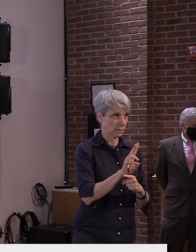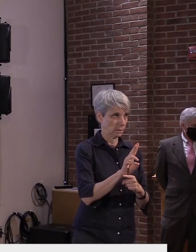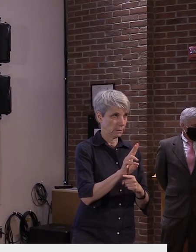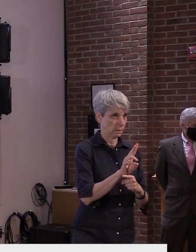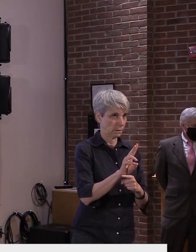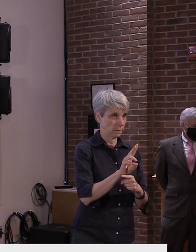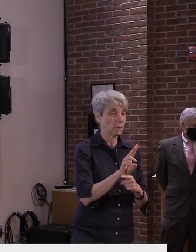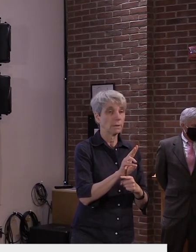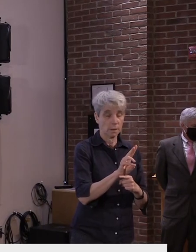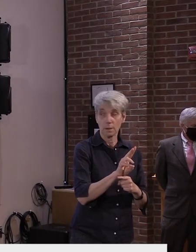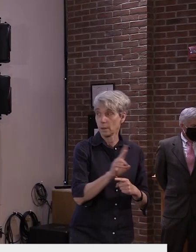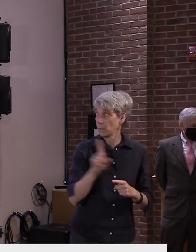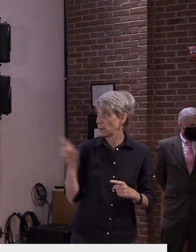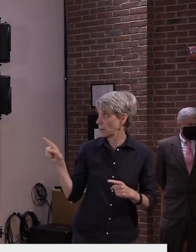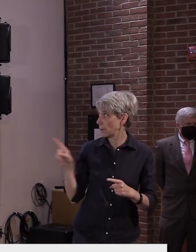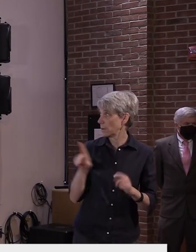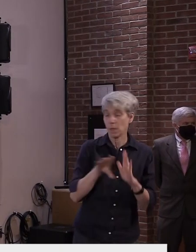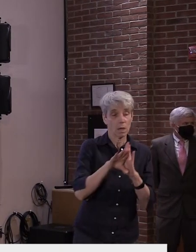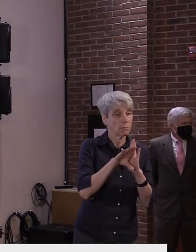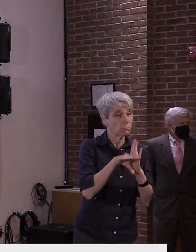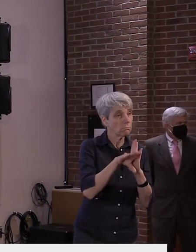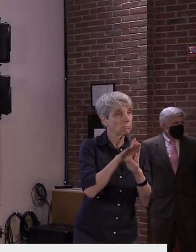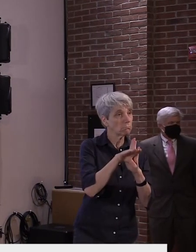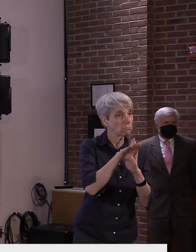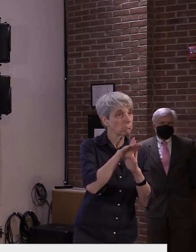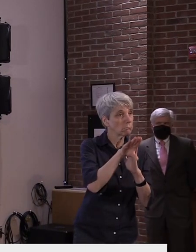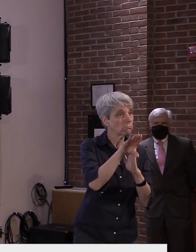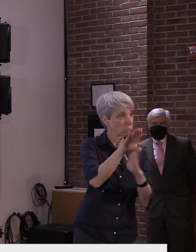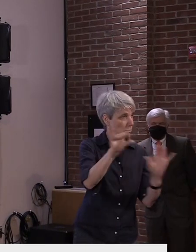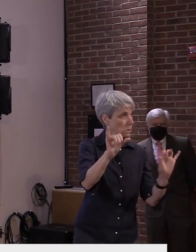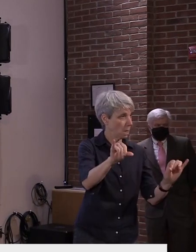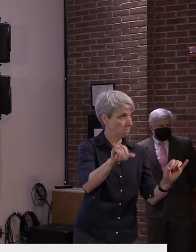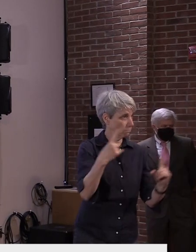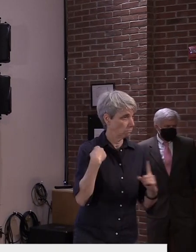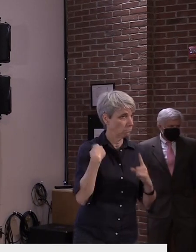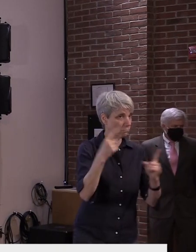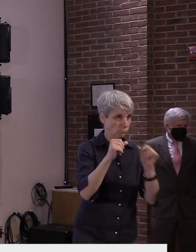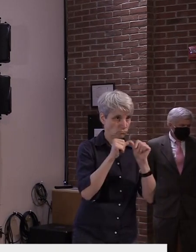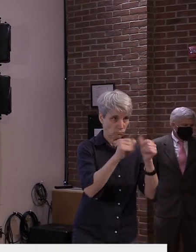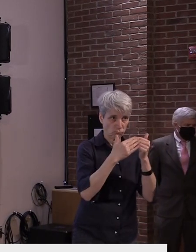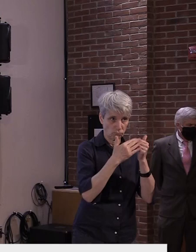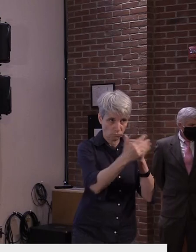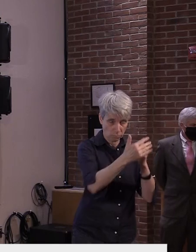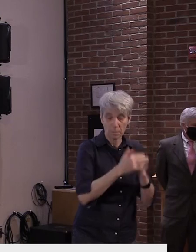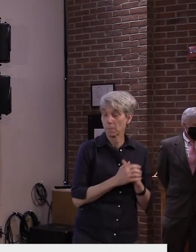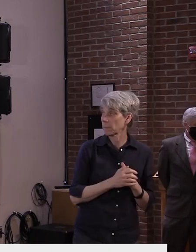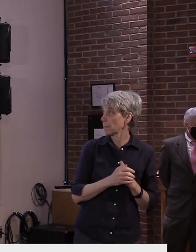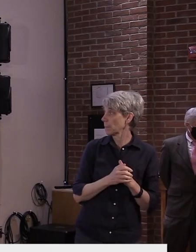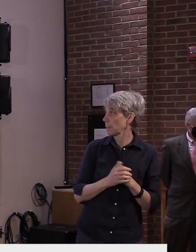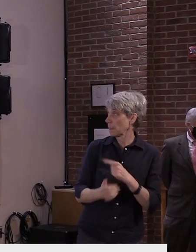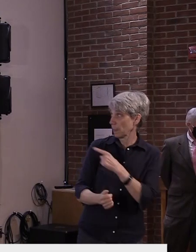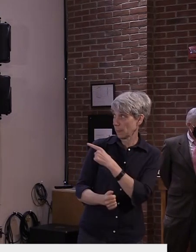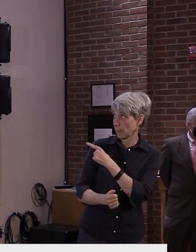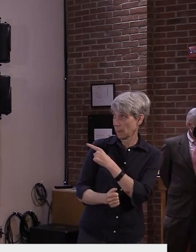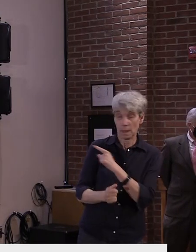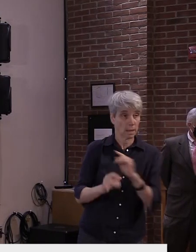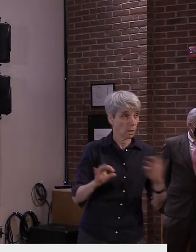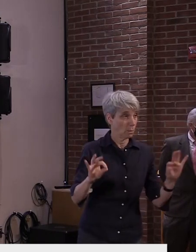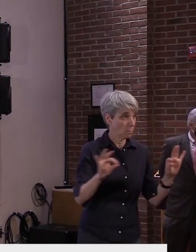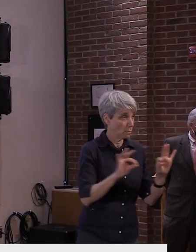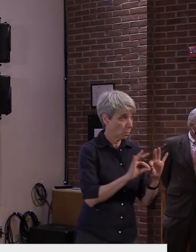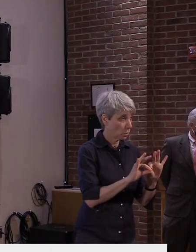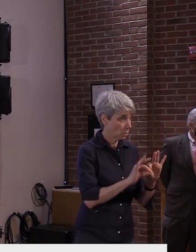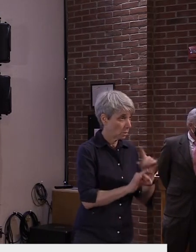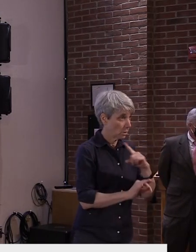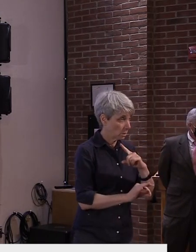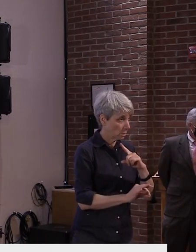Slope of the curve unchanged. And the slide I want you to focus on, especially for when I